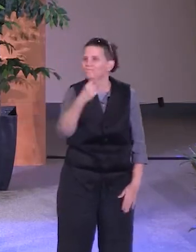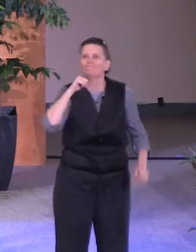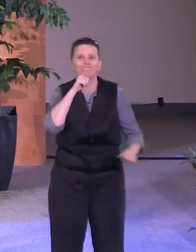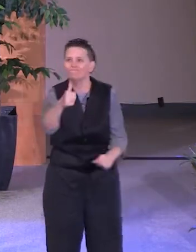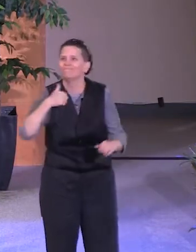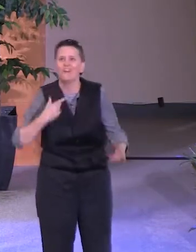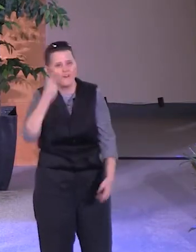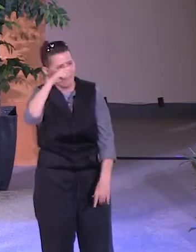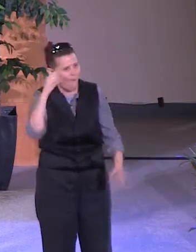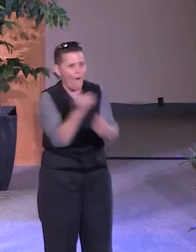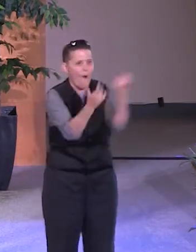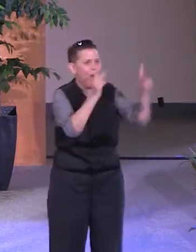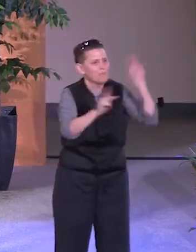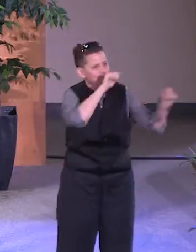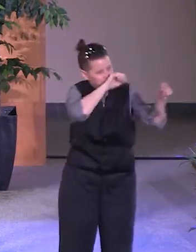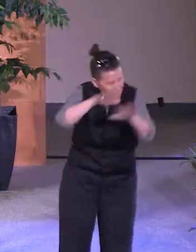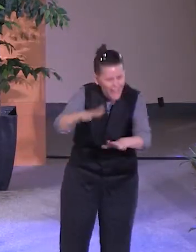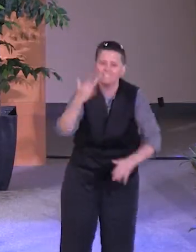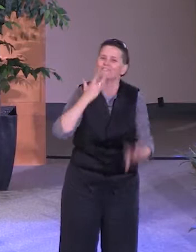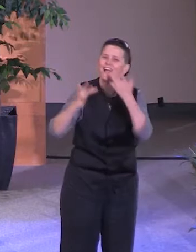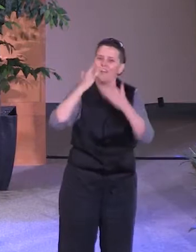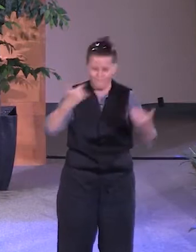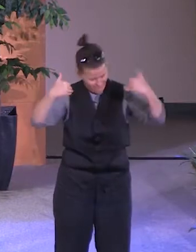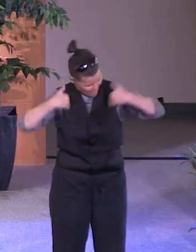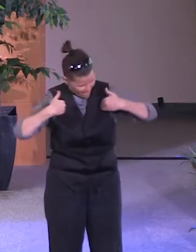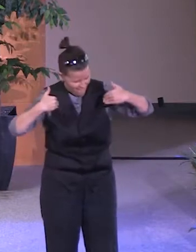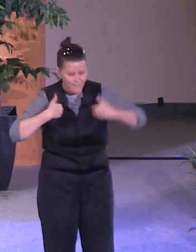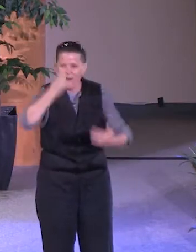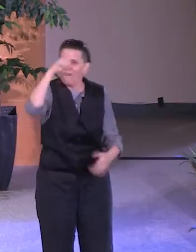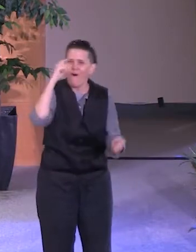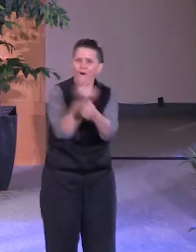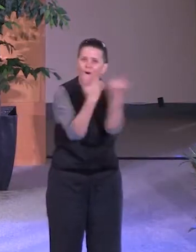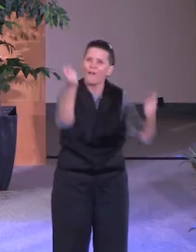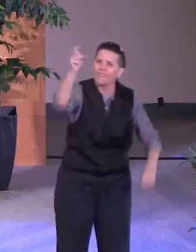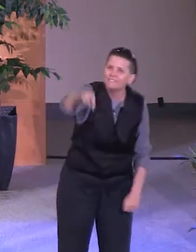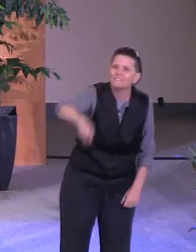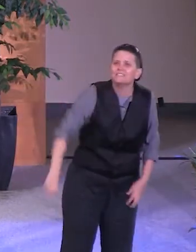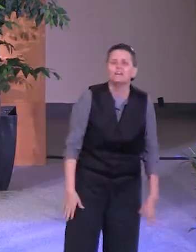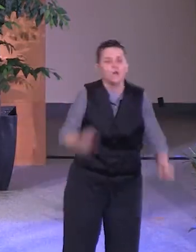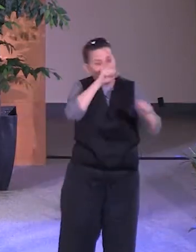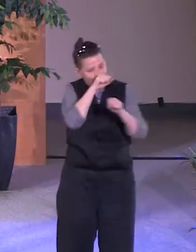me can have everything they need. Let all these folks that's with me, God, have everything they need.